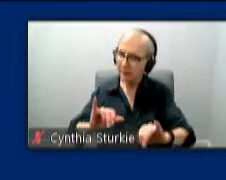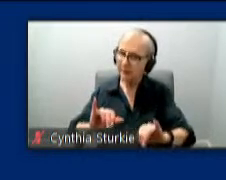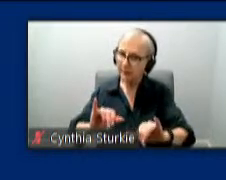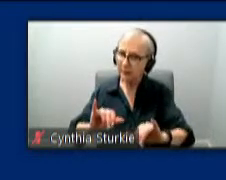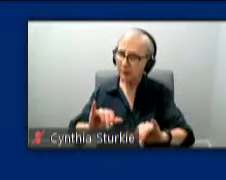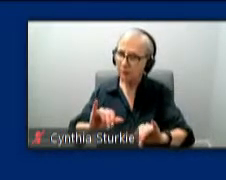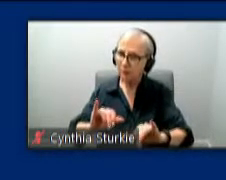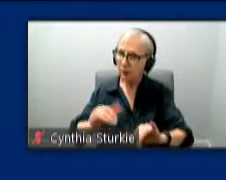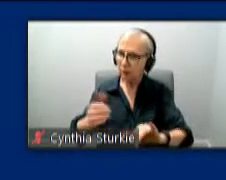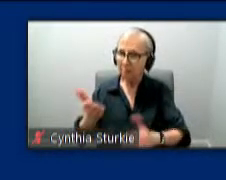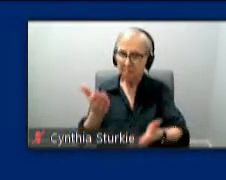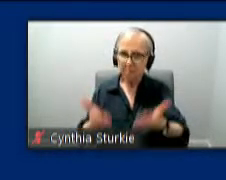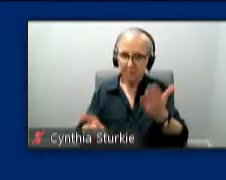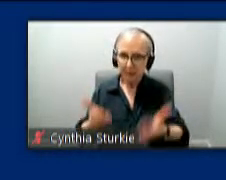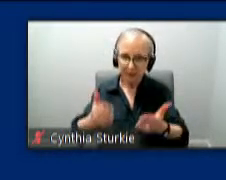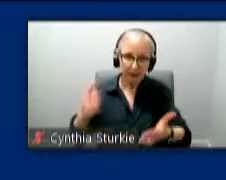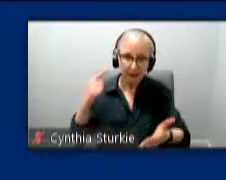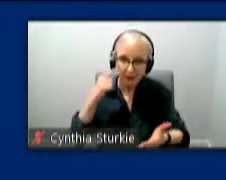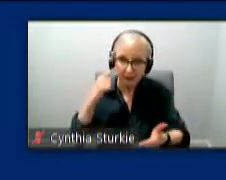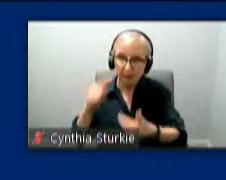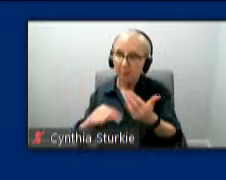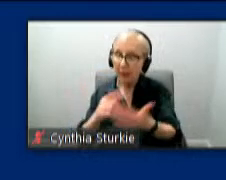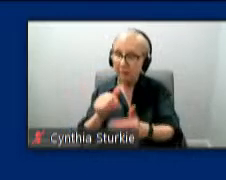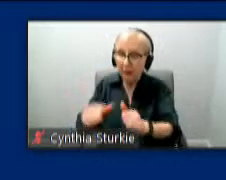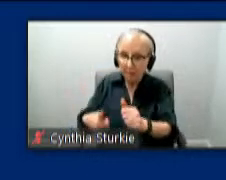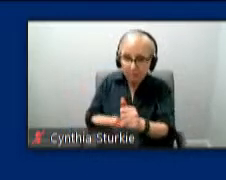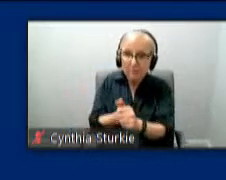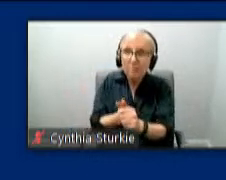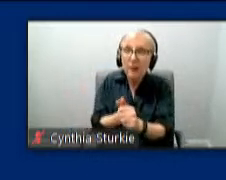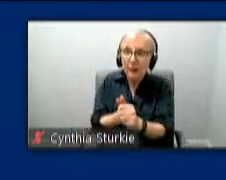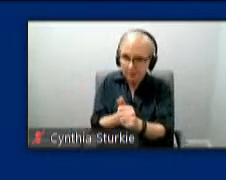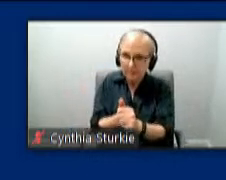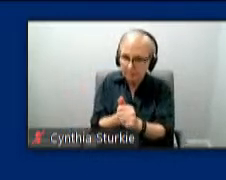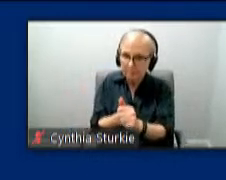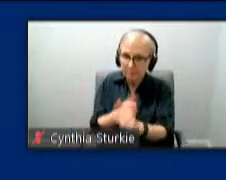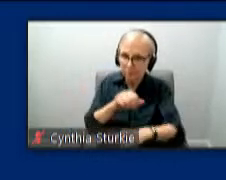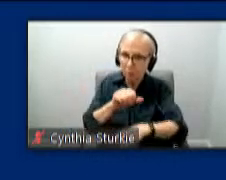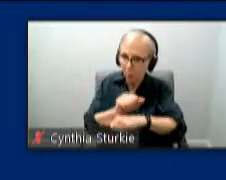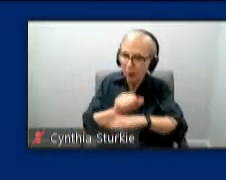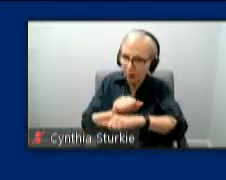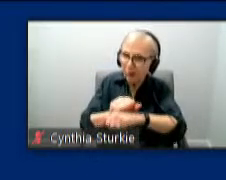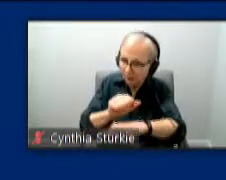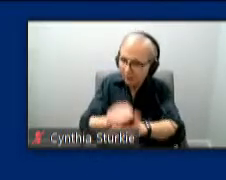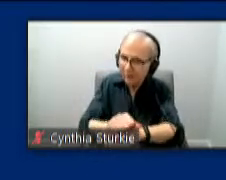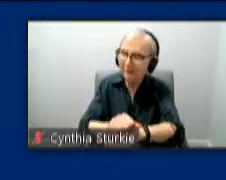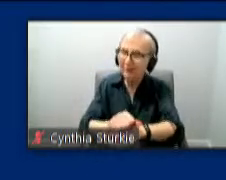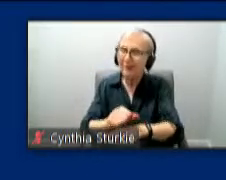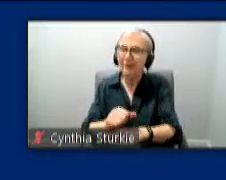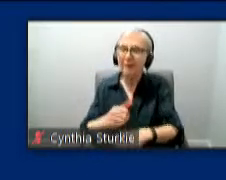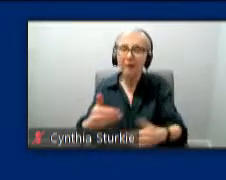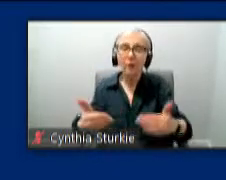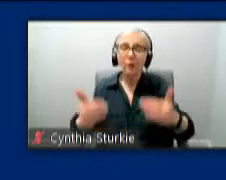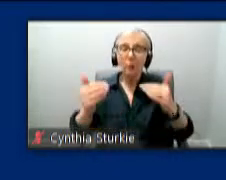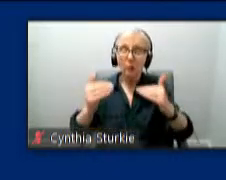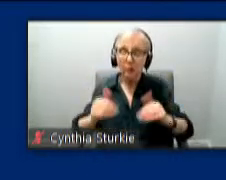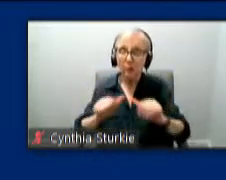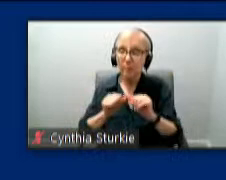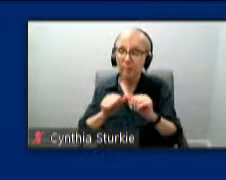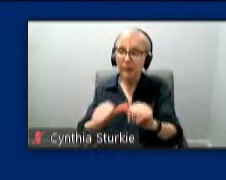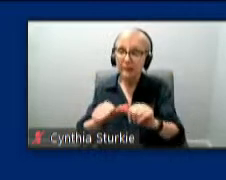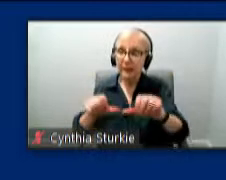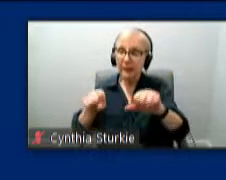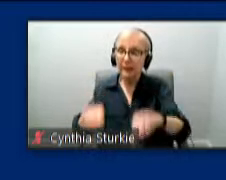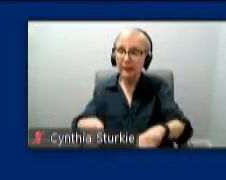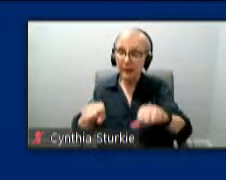to monitor where COVID is and where it may be headed. On the next slide, we will maintain capacity